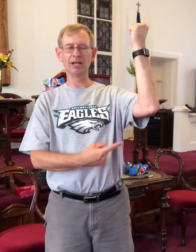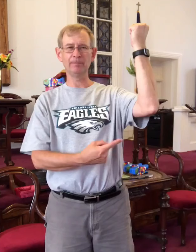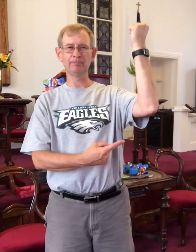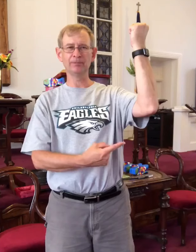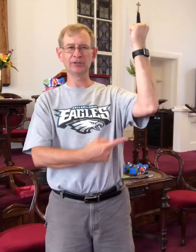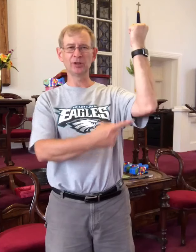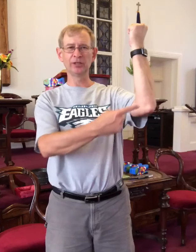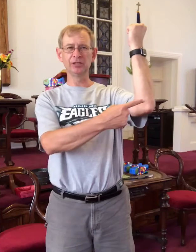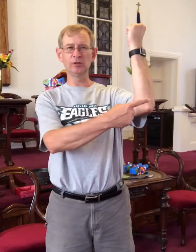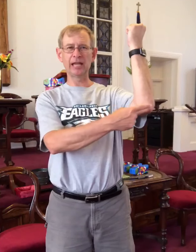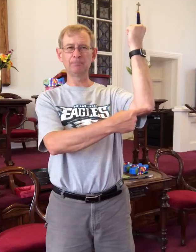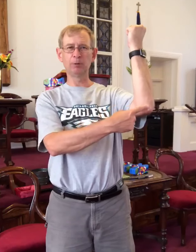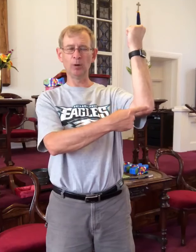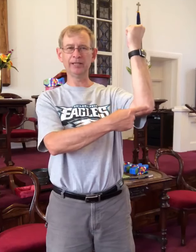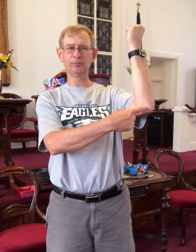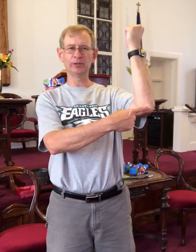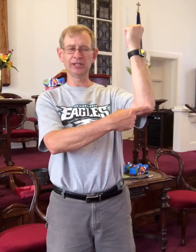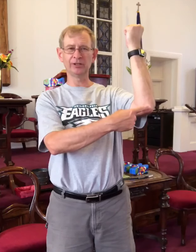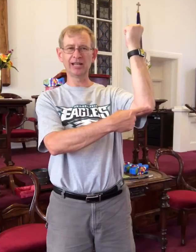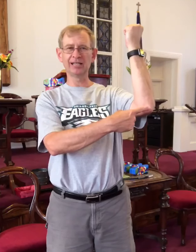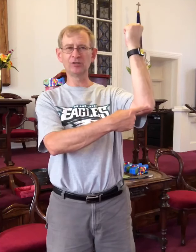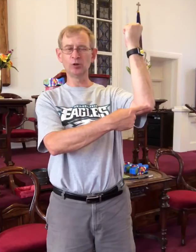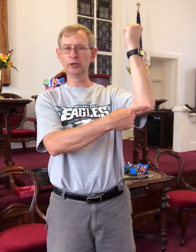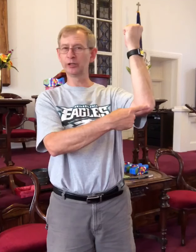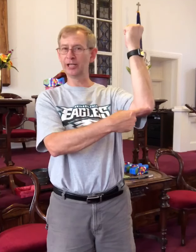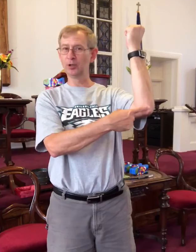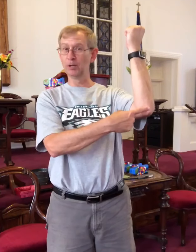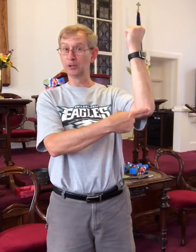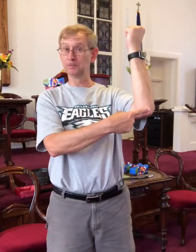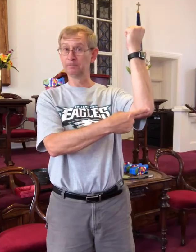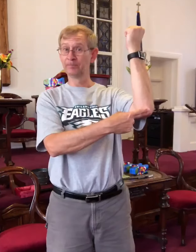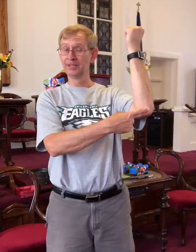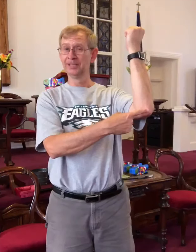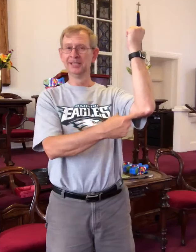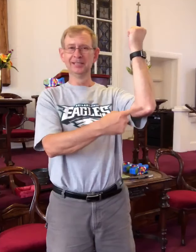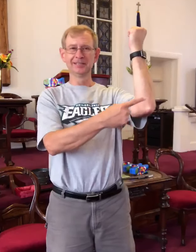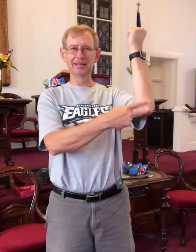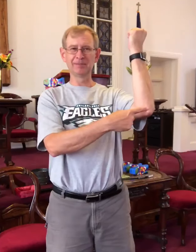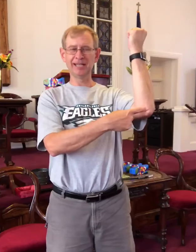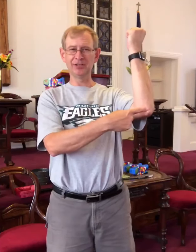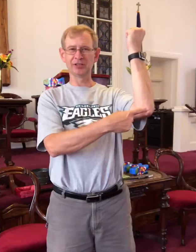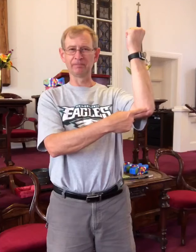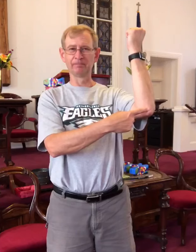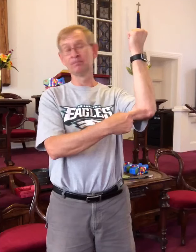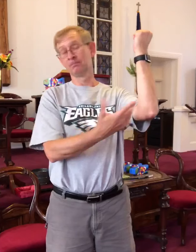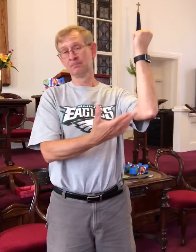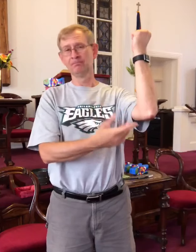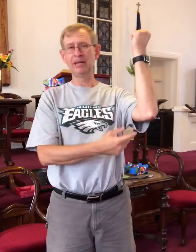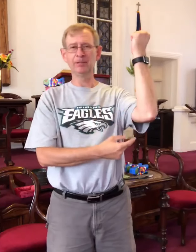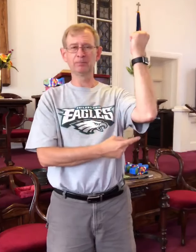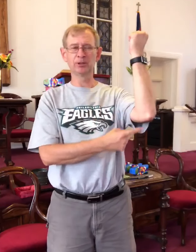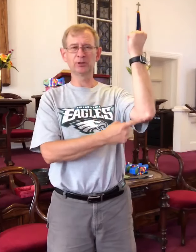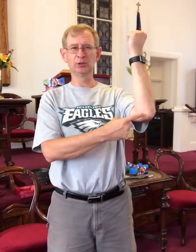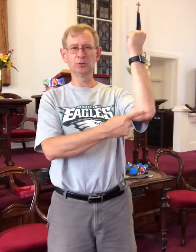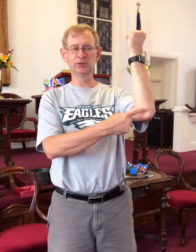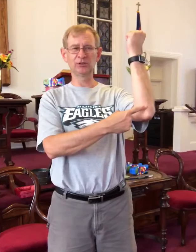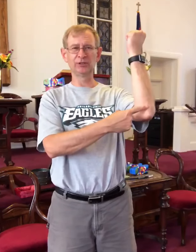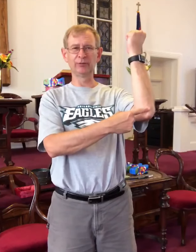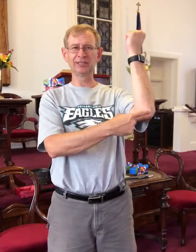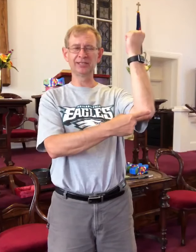up so that you can point with the other hand to your elbow. Temptation. Maybe the person who was inventing the